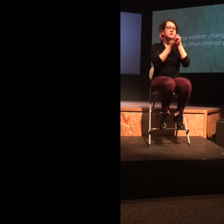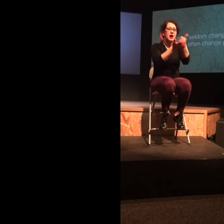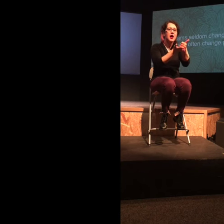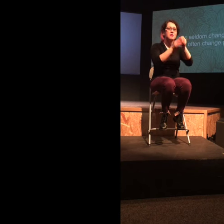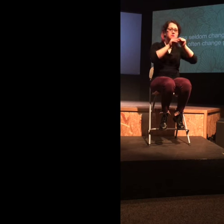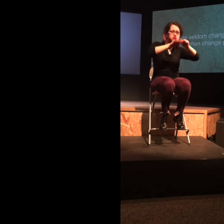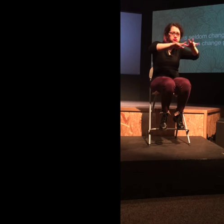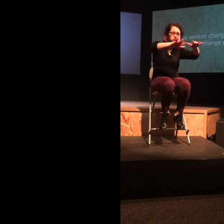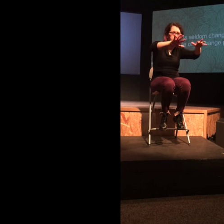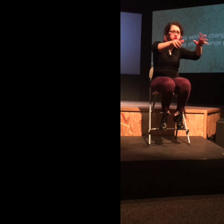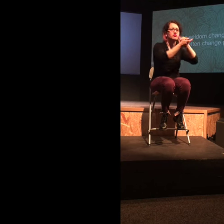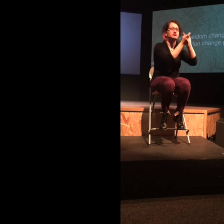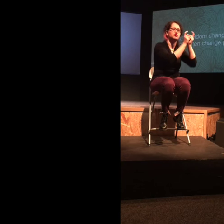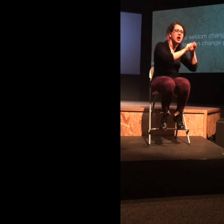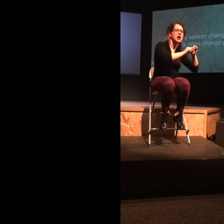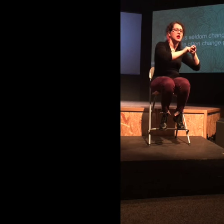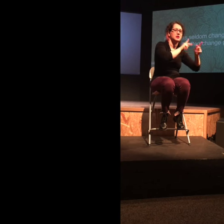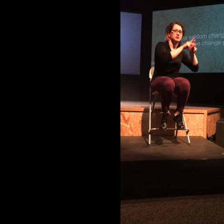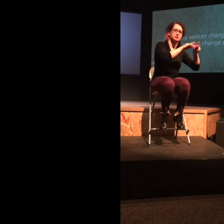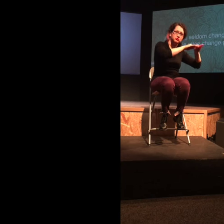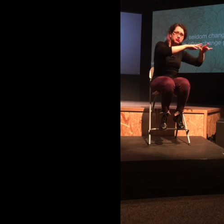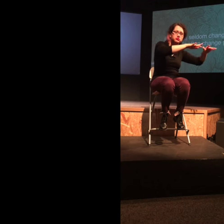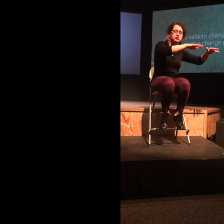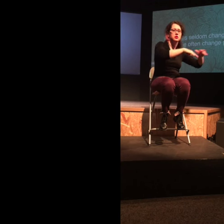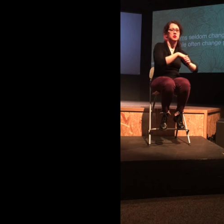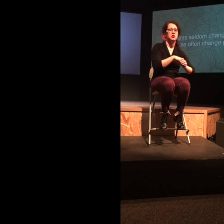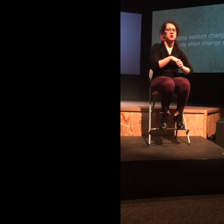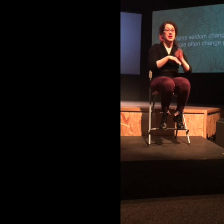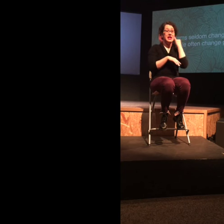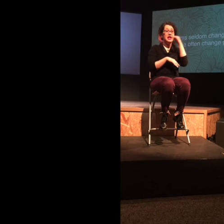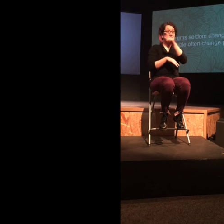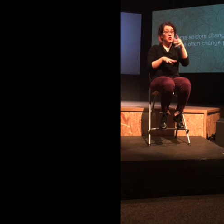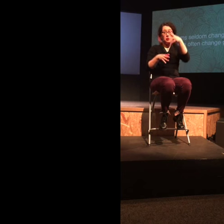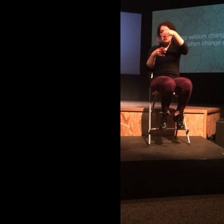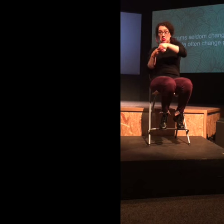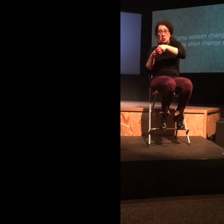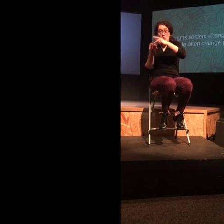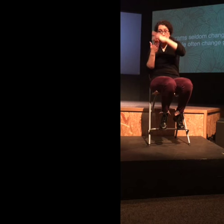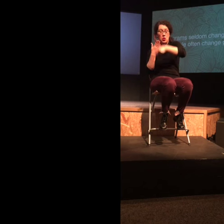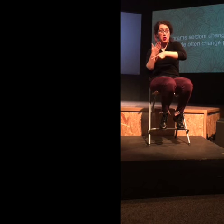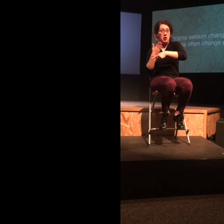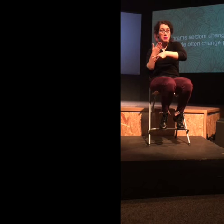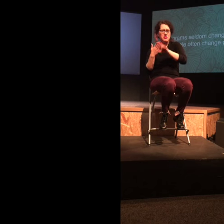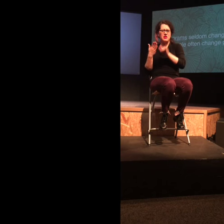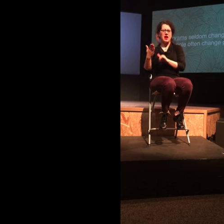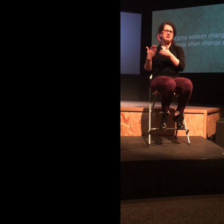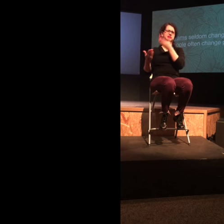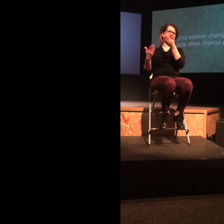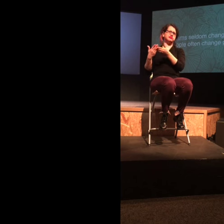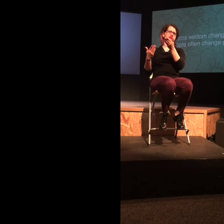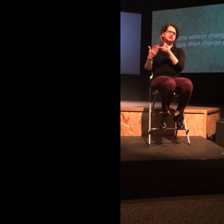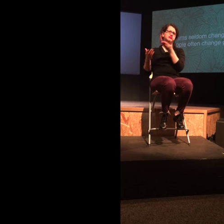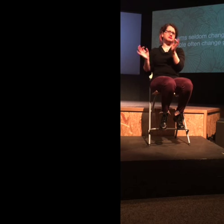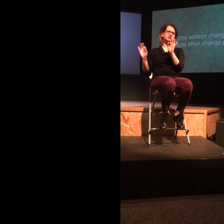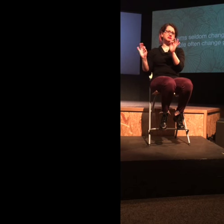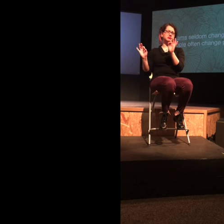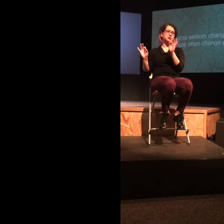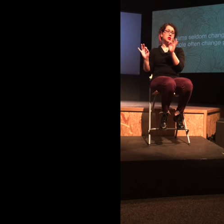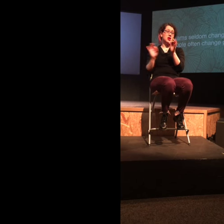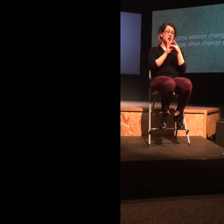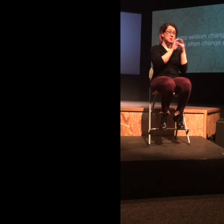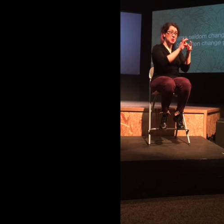however, is that being involved in a program is way easier than being in relationships with people, is